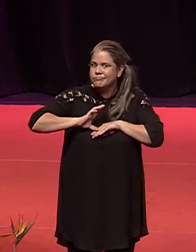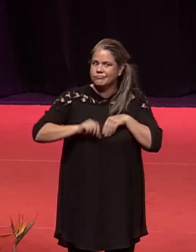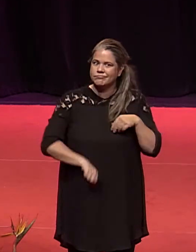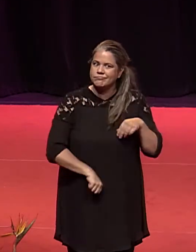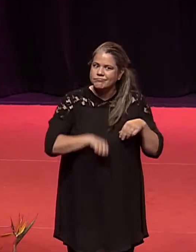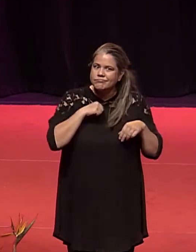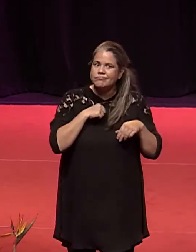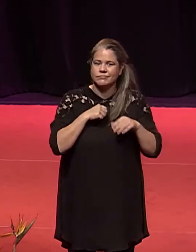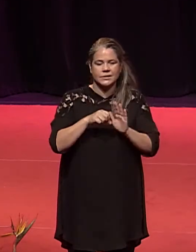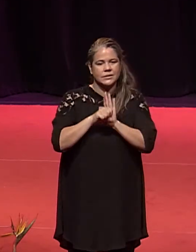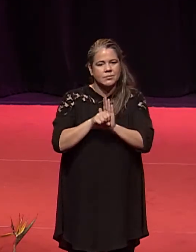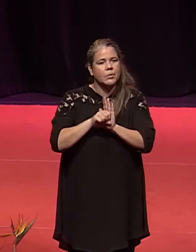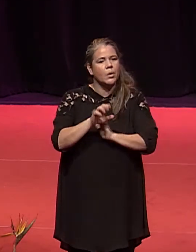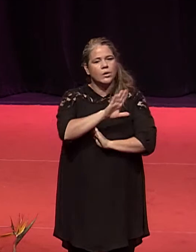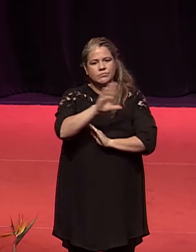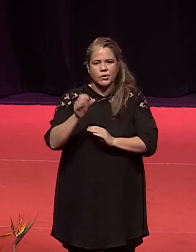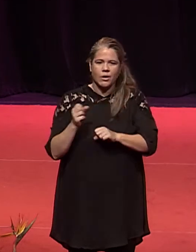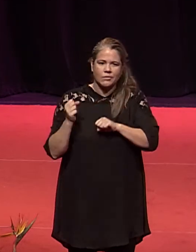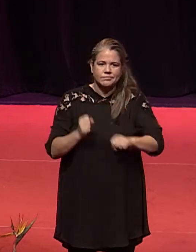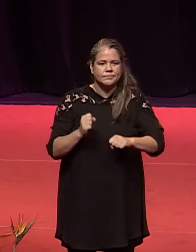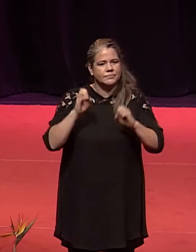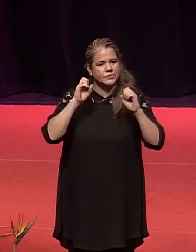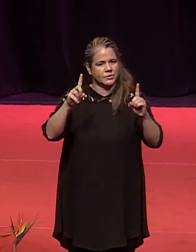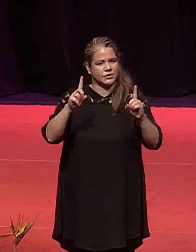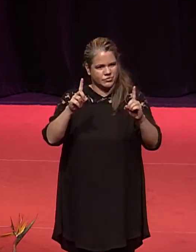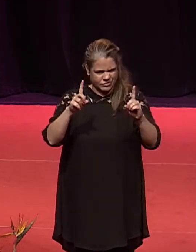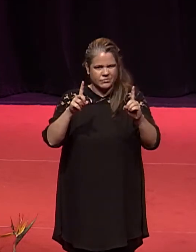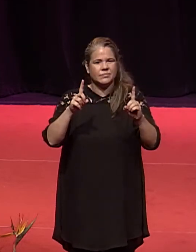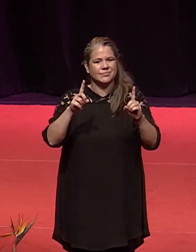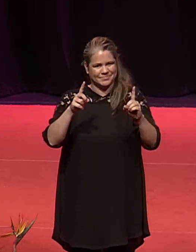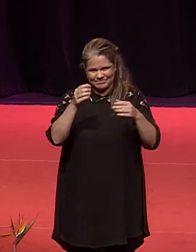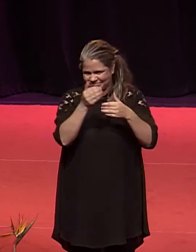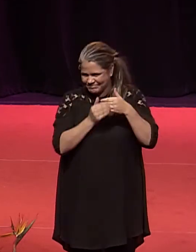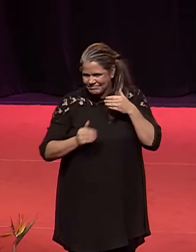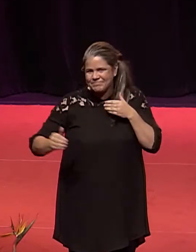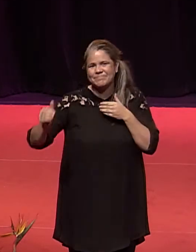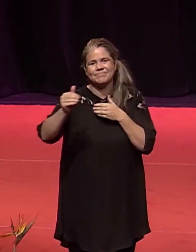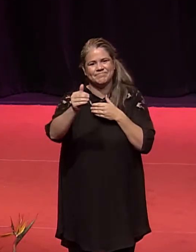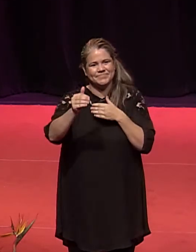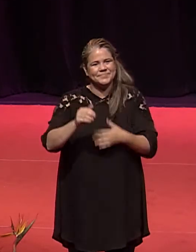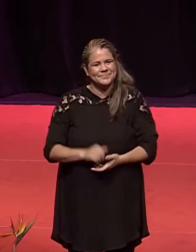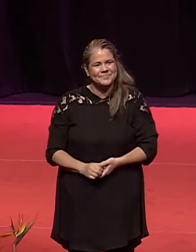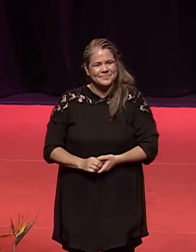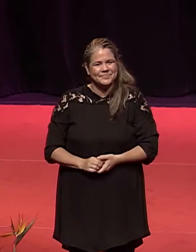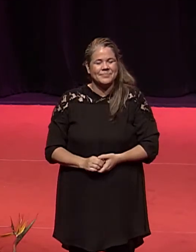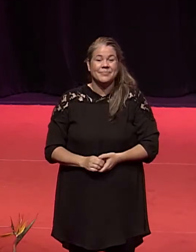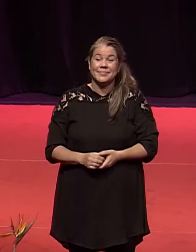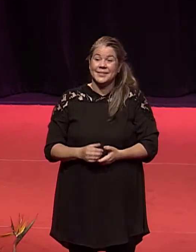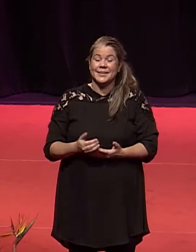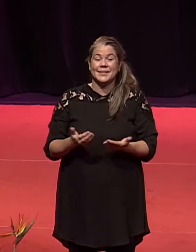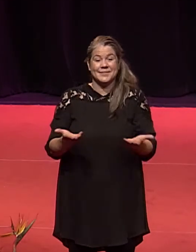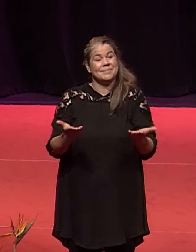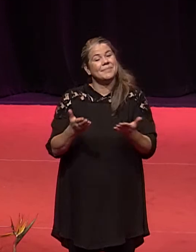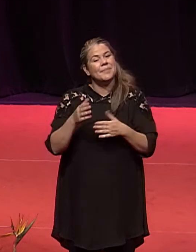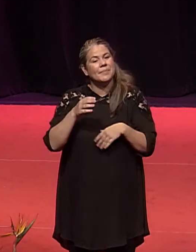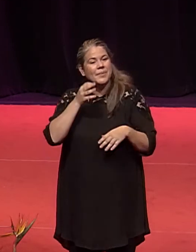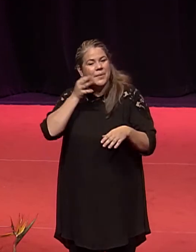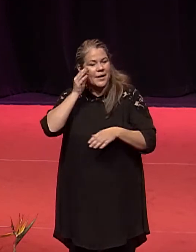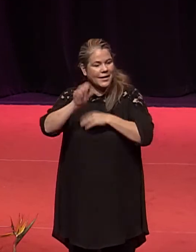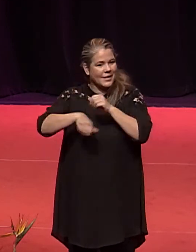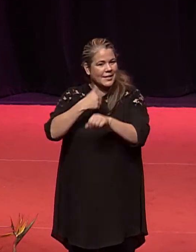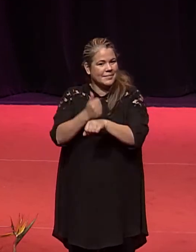a symbol of the solid education that you carry with you as you head out into the world. Once again, on behalf of the